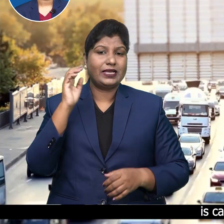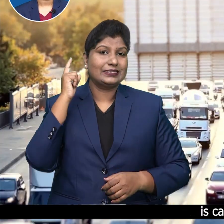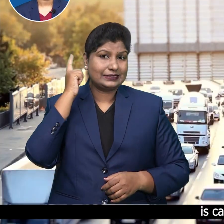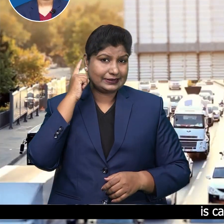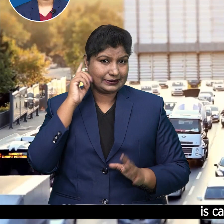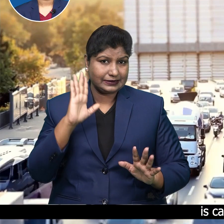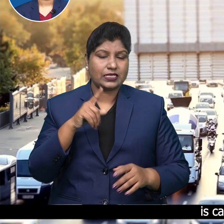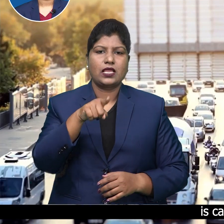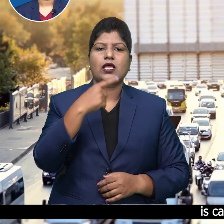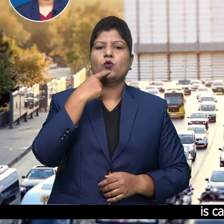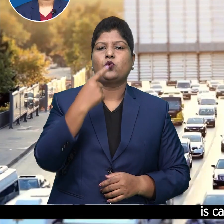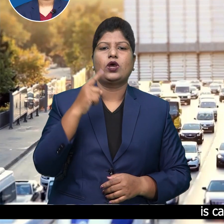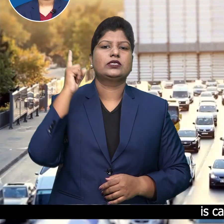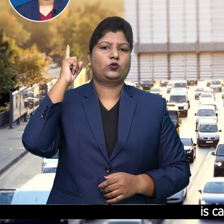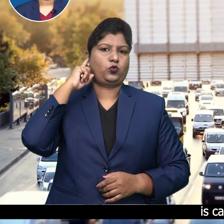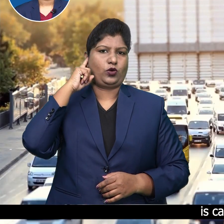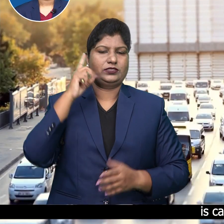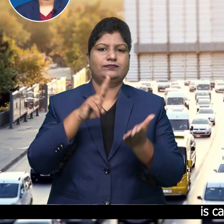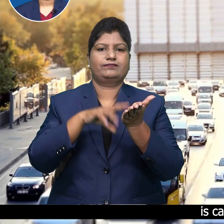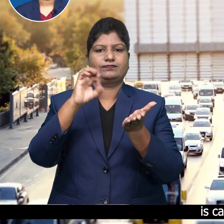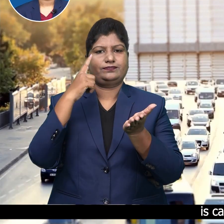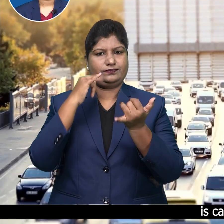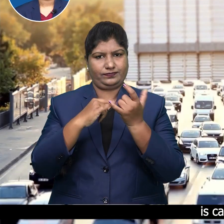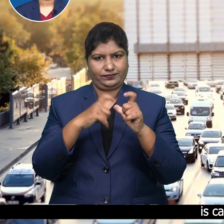called noise.